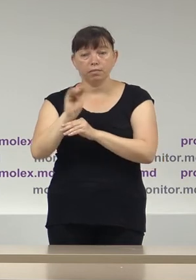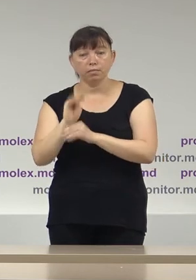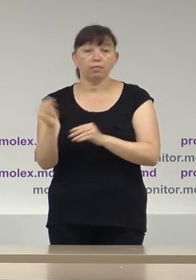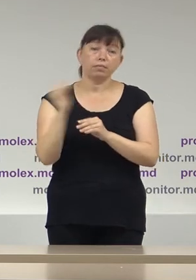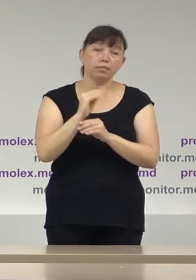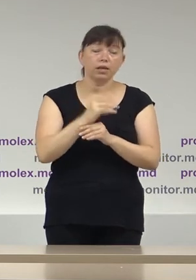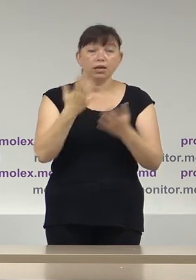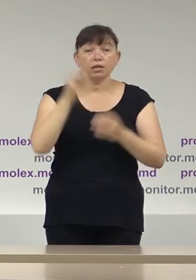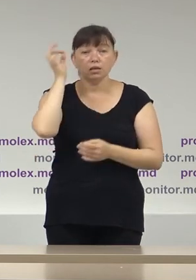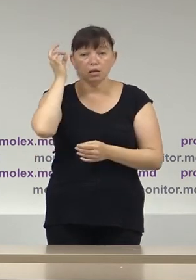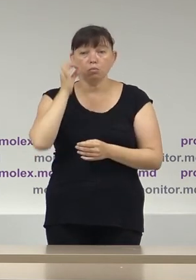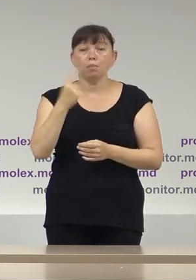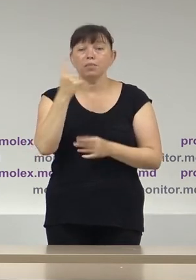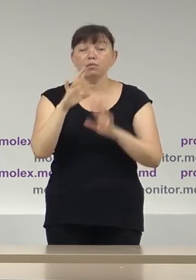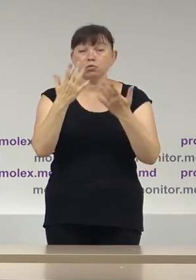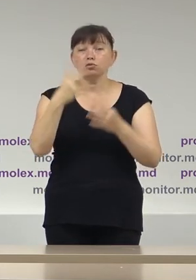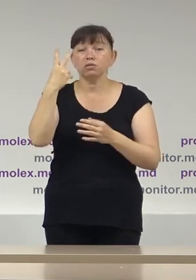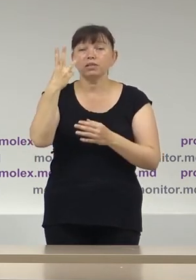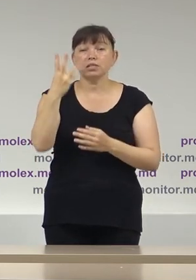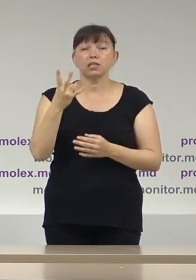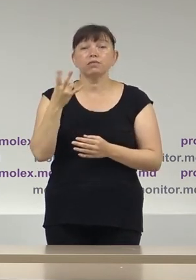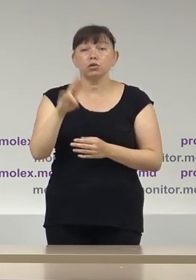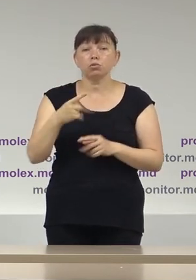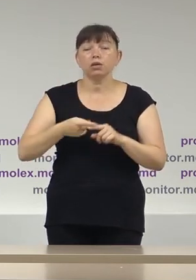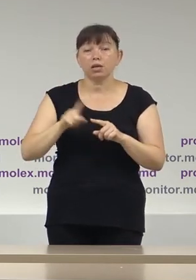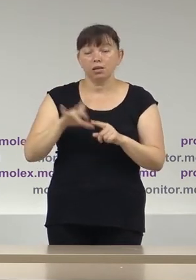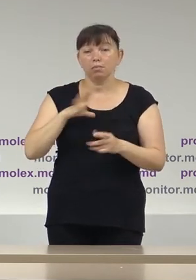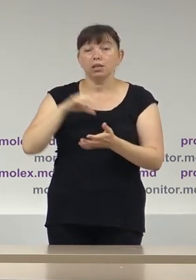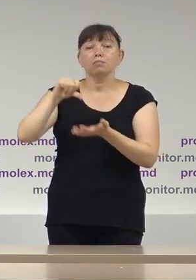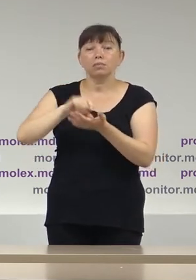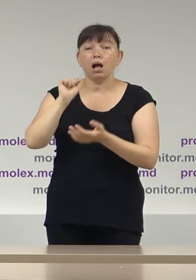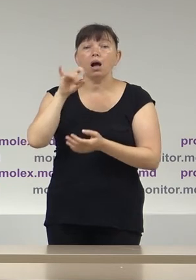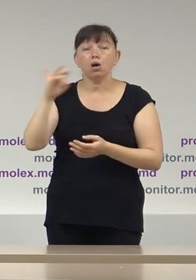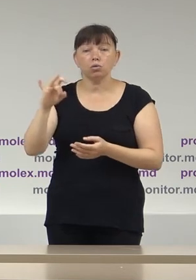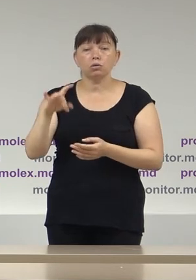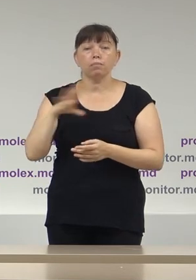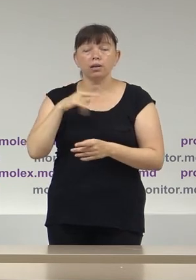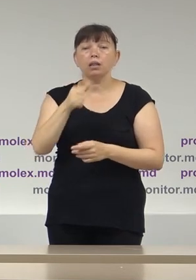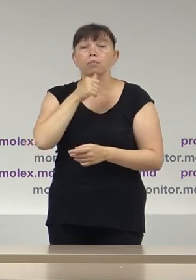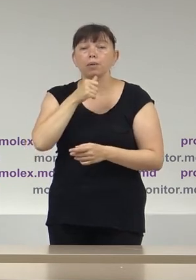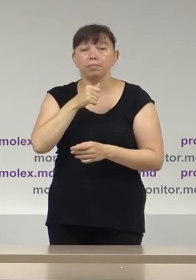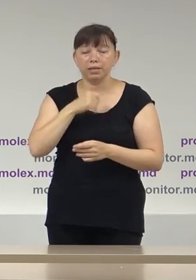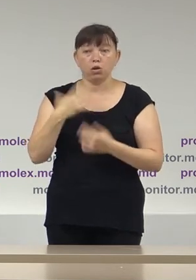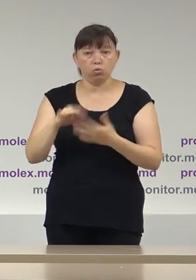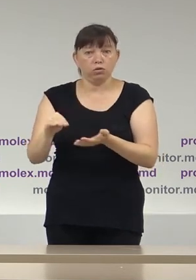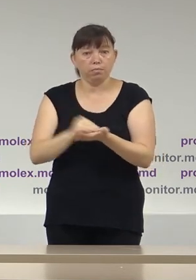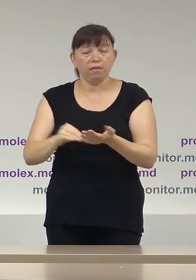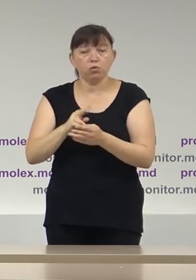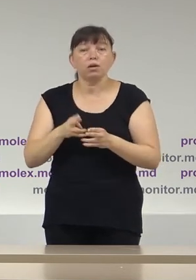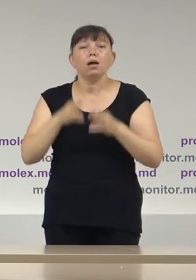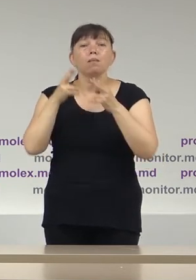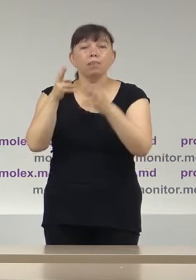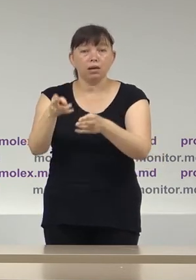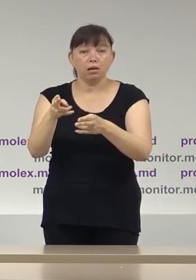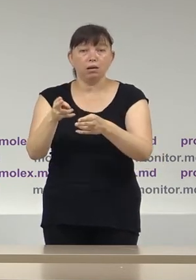and socialists. In short, the first case was that took place on the 23rd